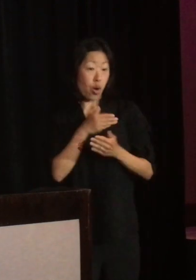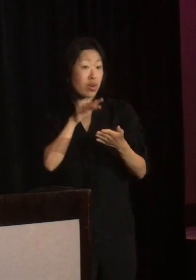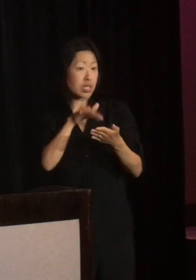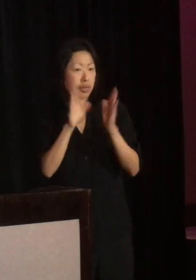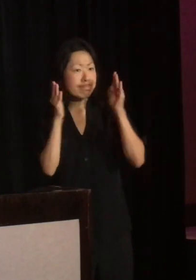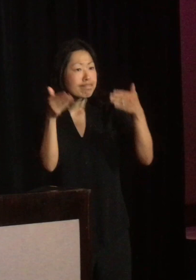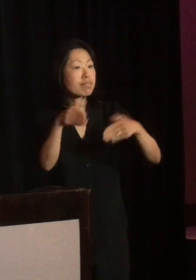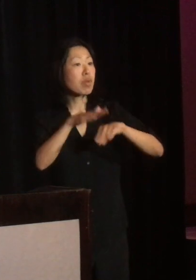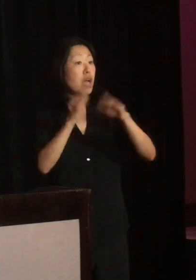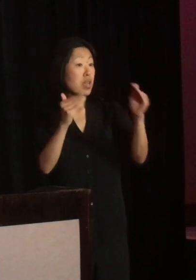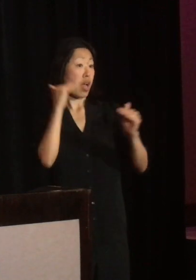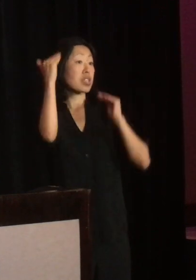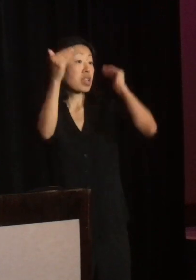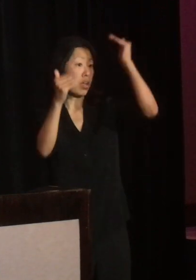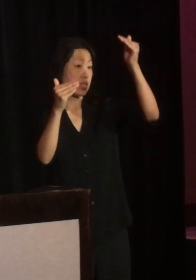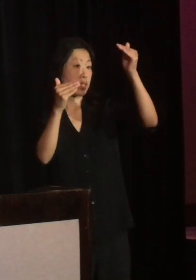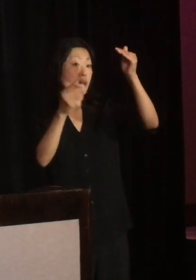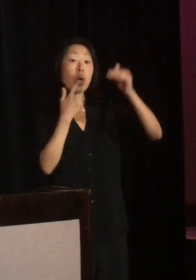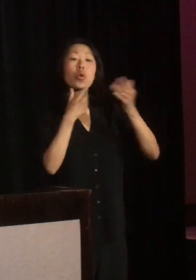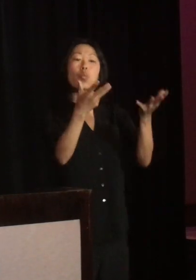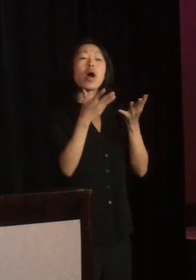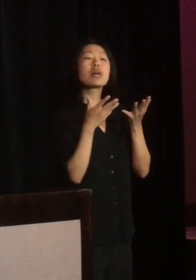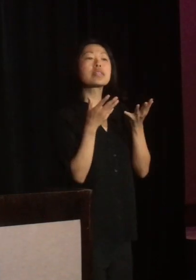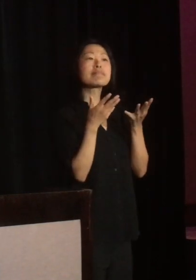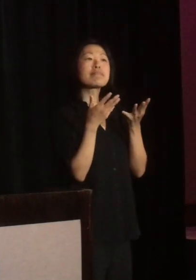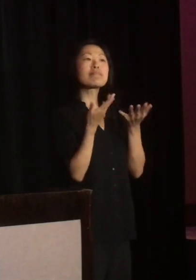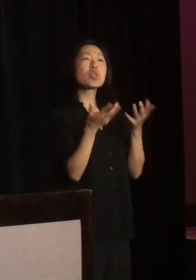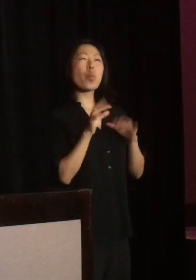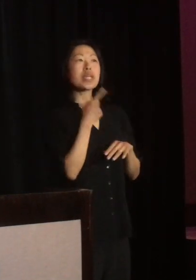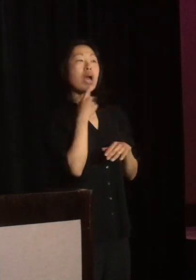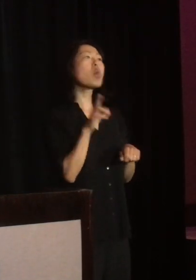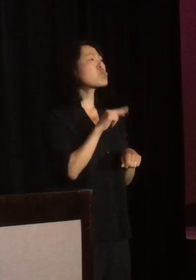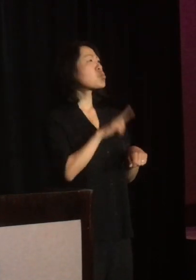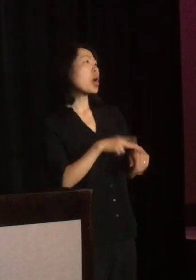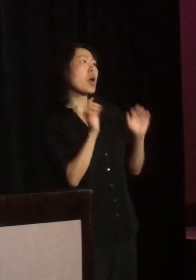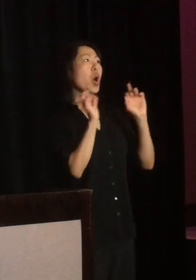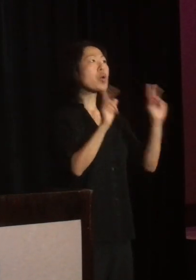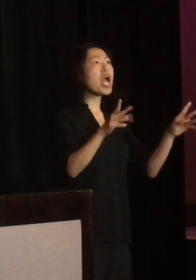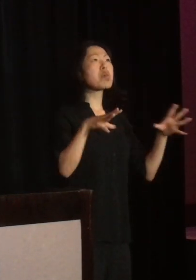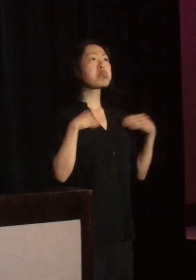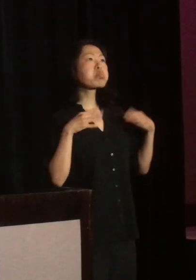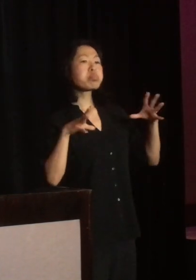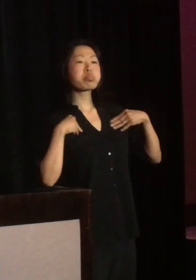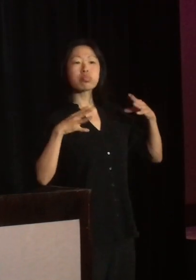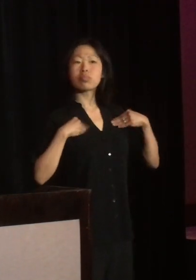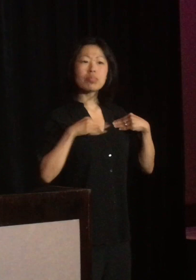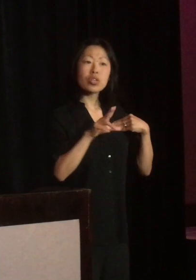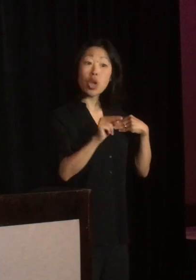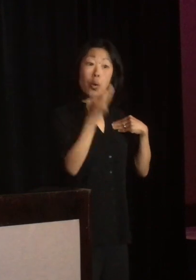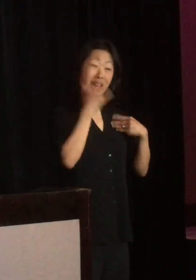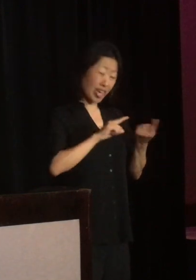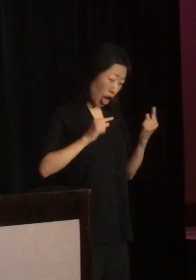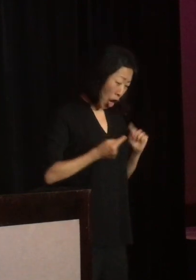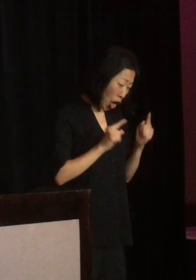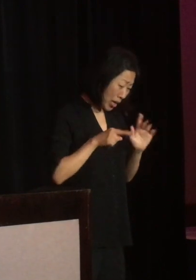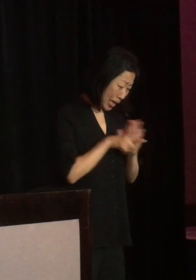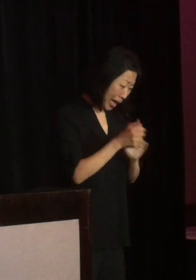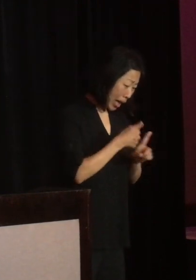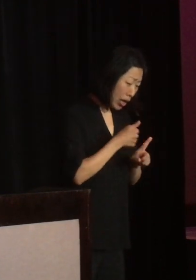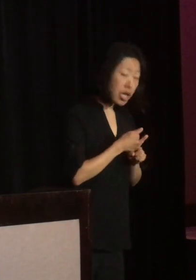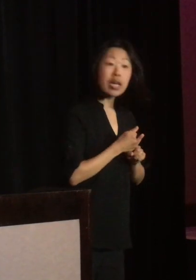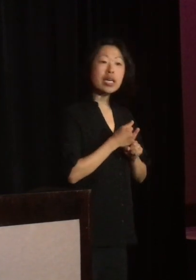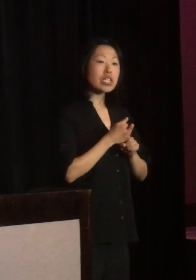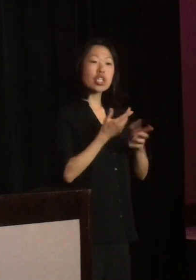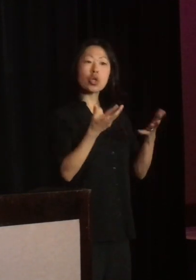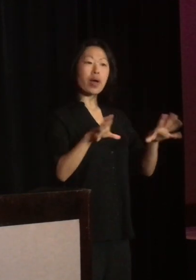to be able to talk about this, right? We don't want to normalize it and say it's okay, and when we're hurting that we hurt ourselves, but we do want to be